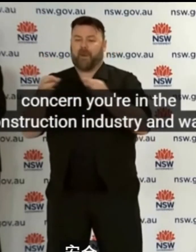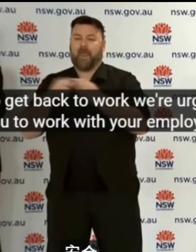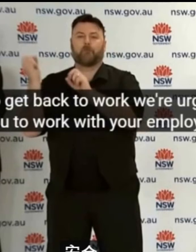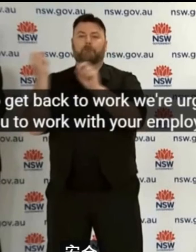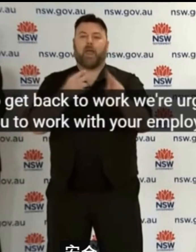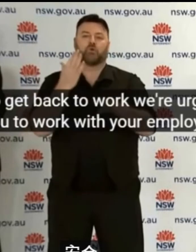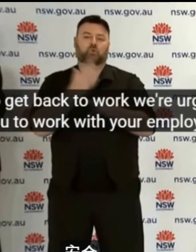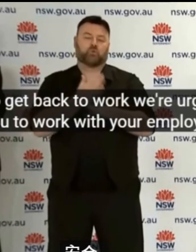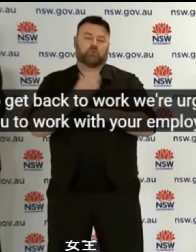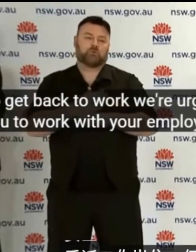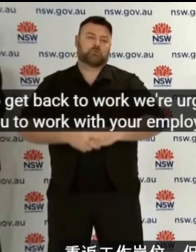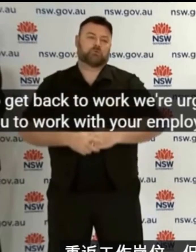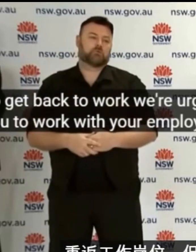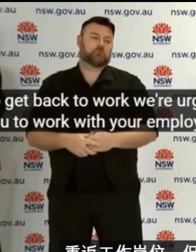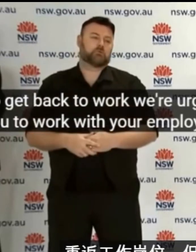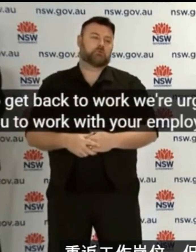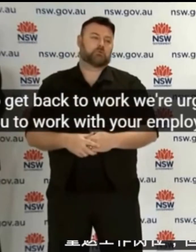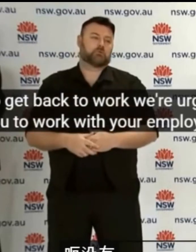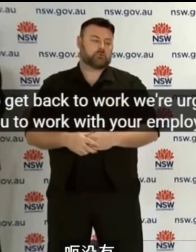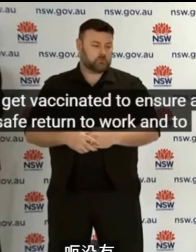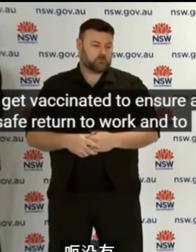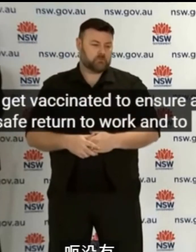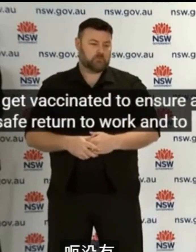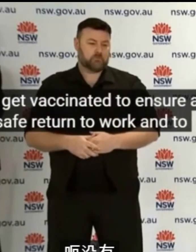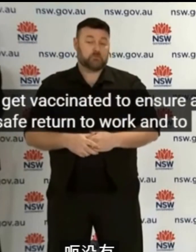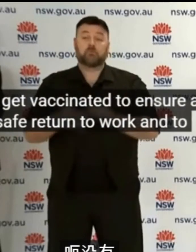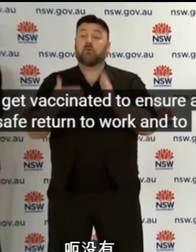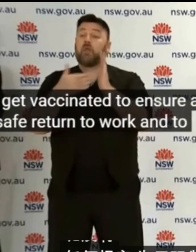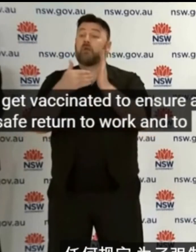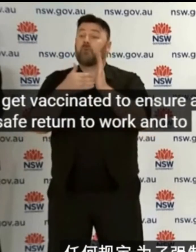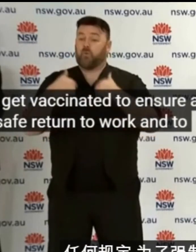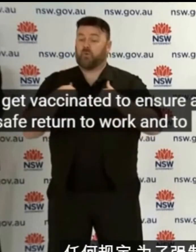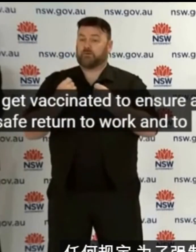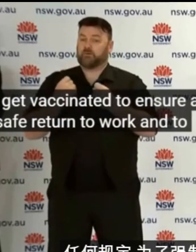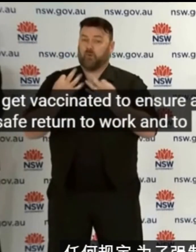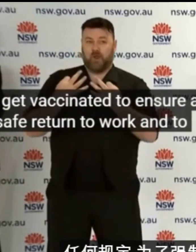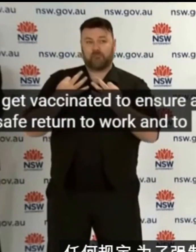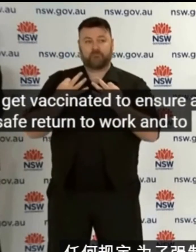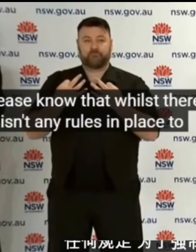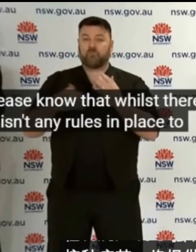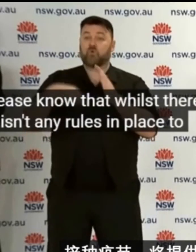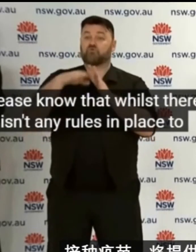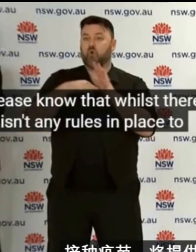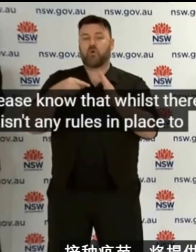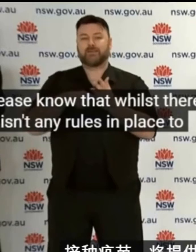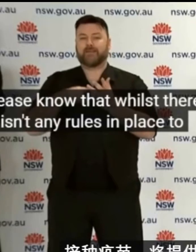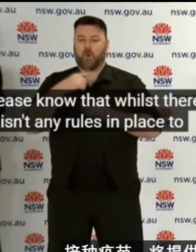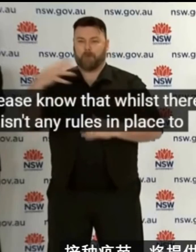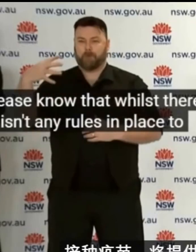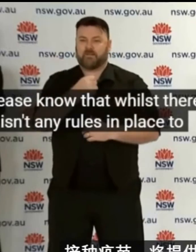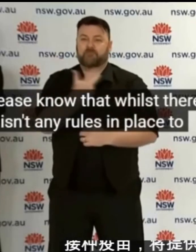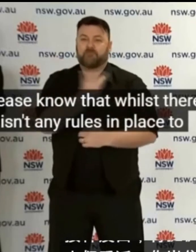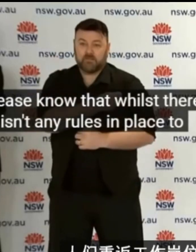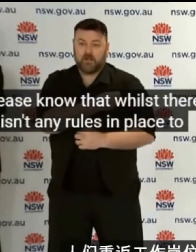that whilst there isn't any rules in place to mandate vaccinations, there will be incentives offered for people to get back to